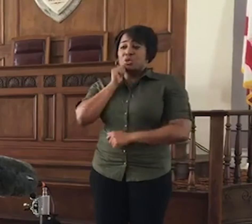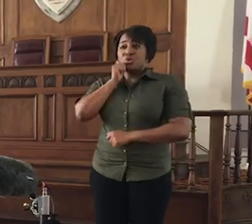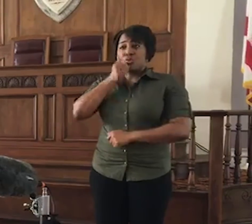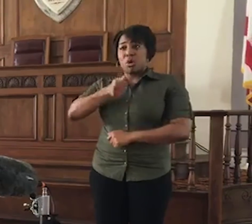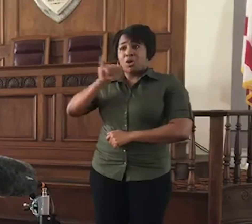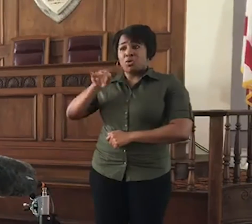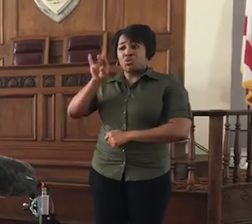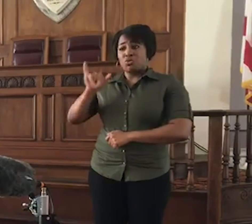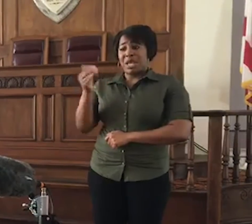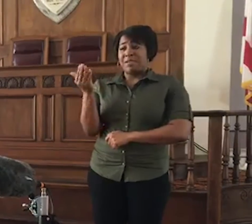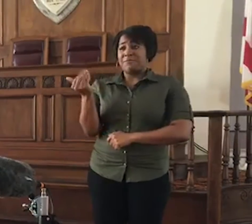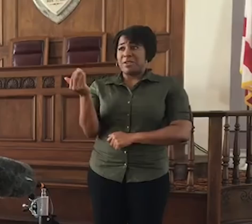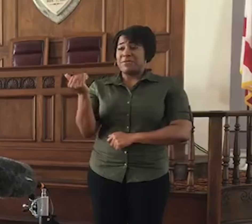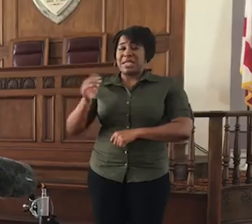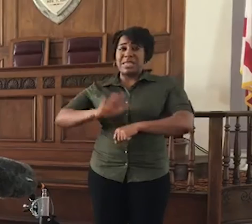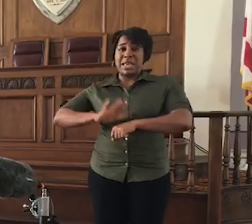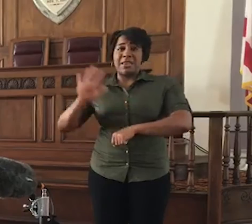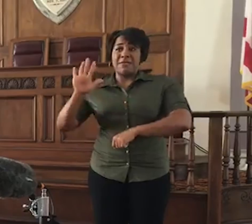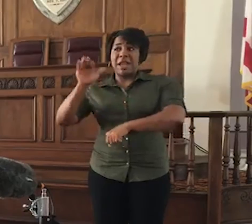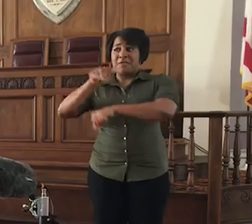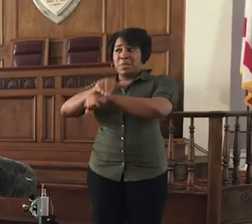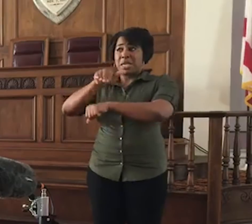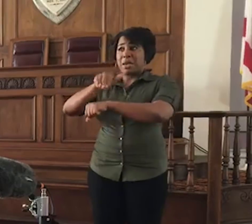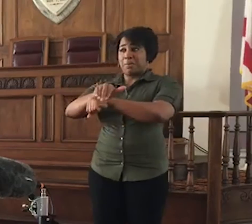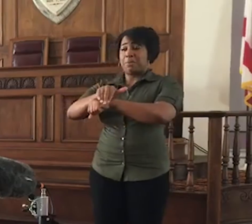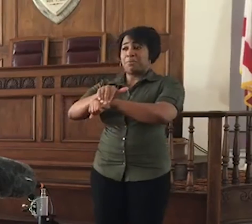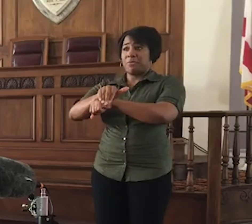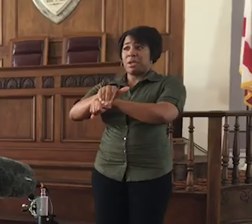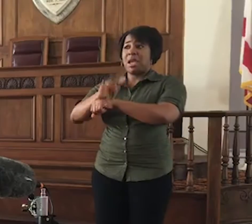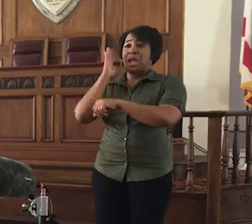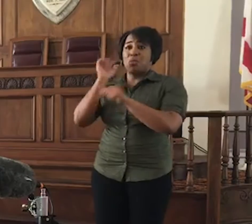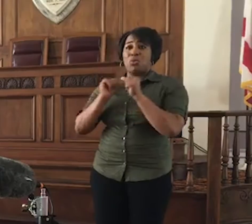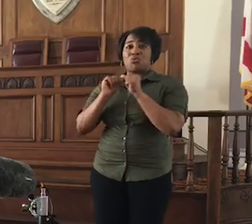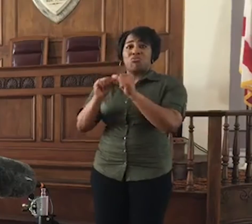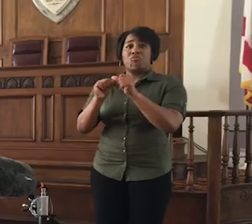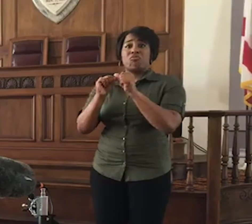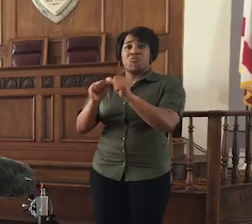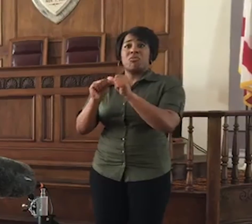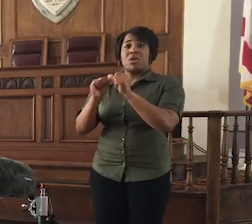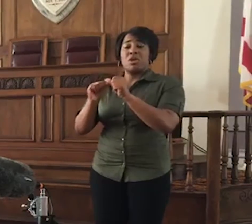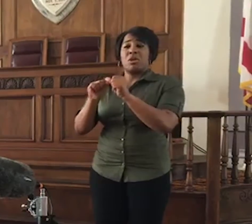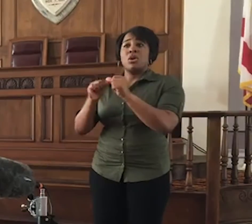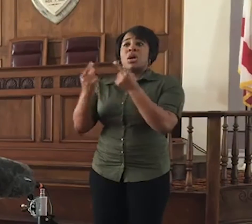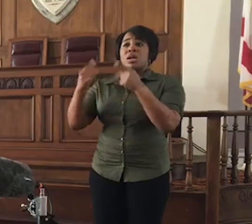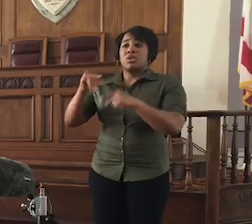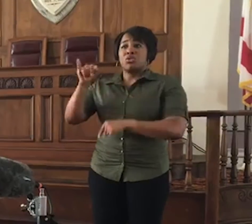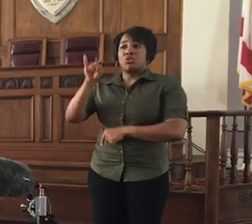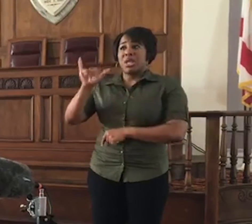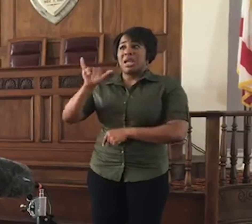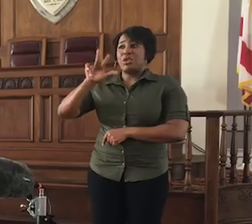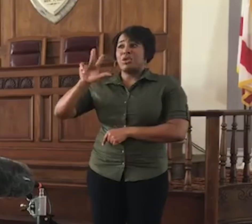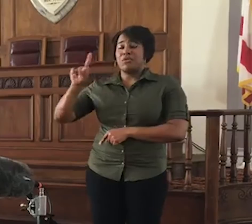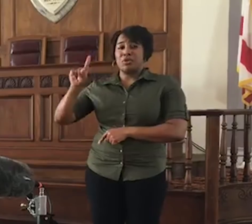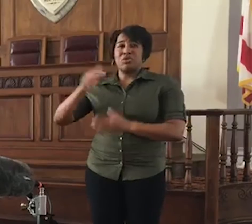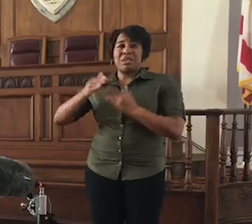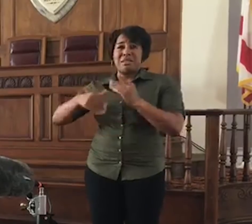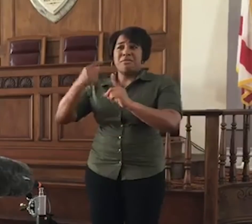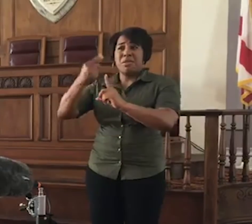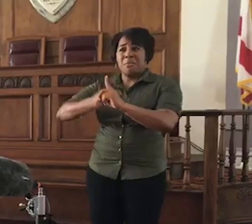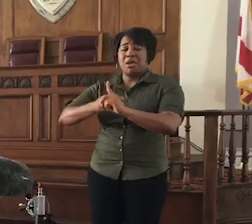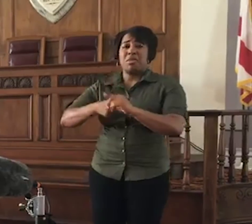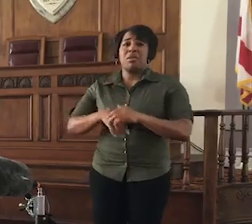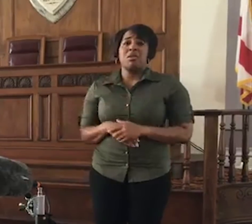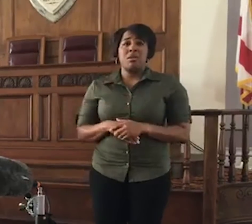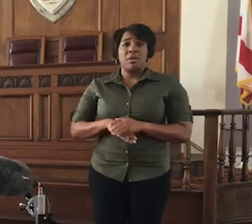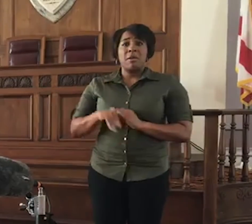July 15th at 5 p.m. to be in place until the end of the month. This will be in addition